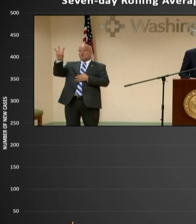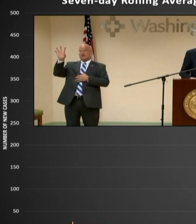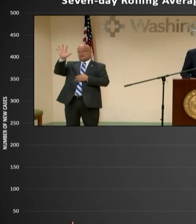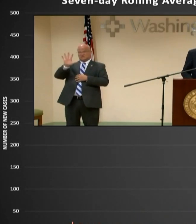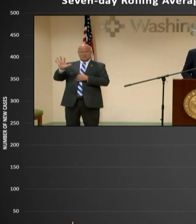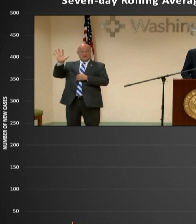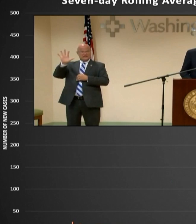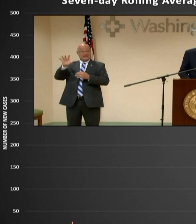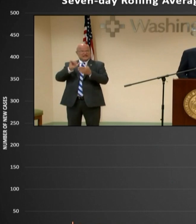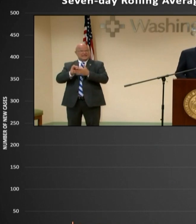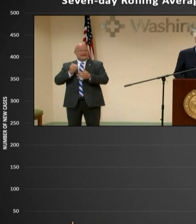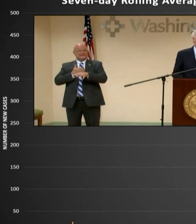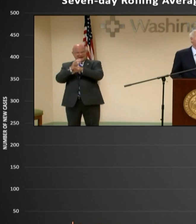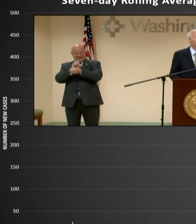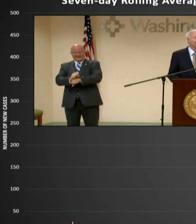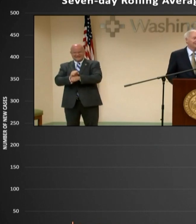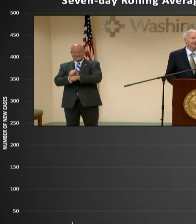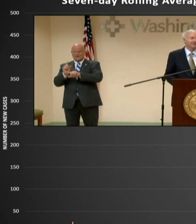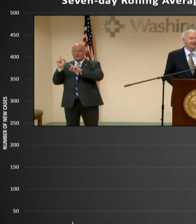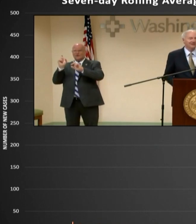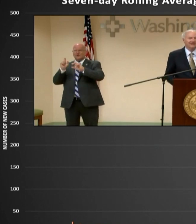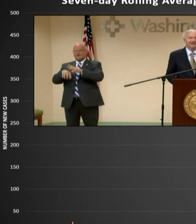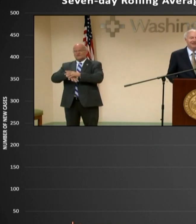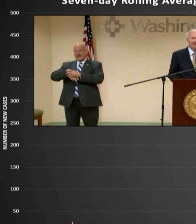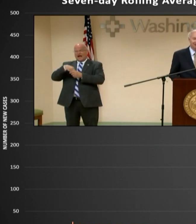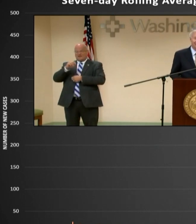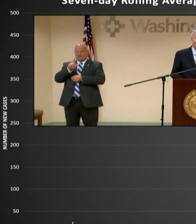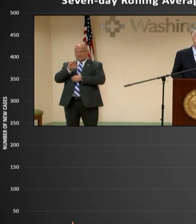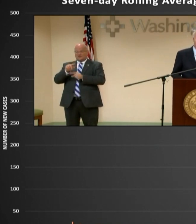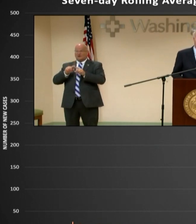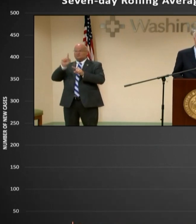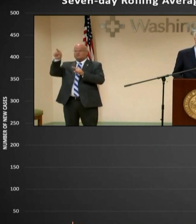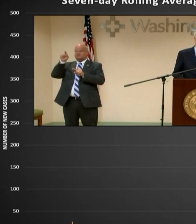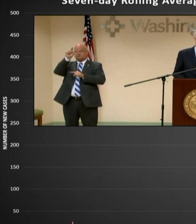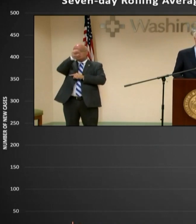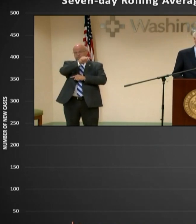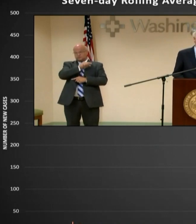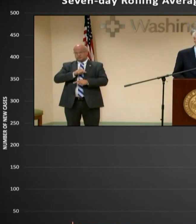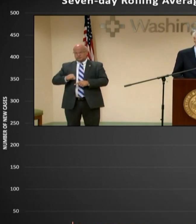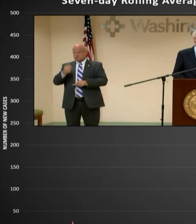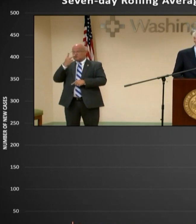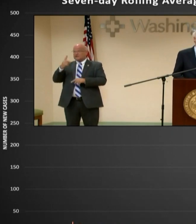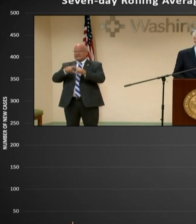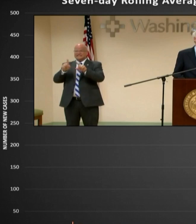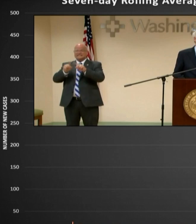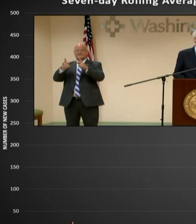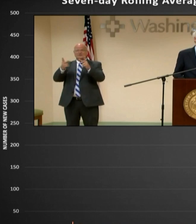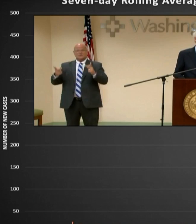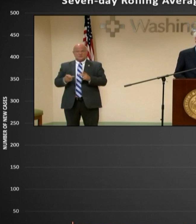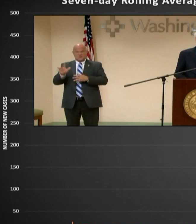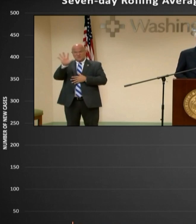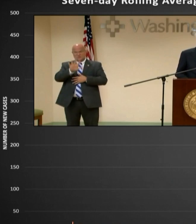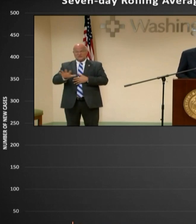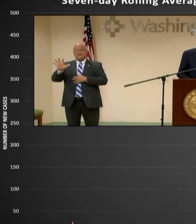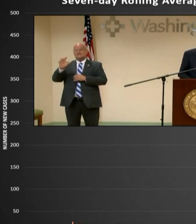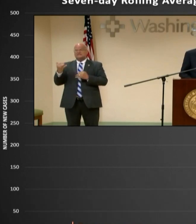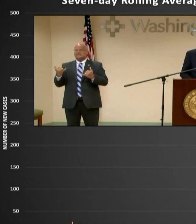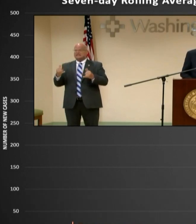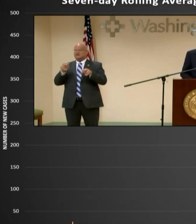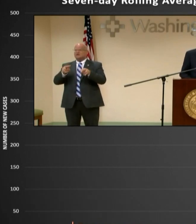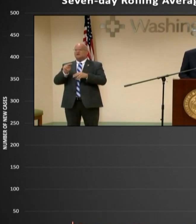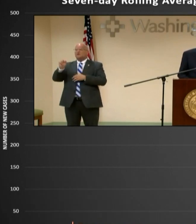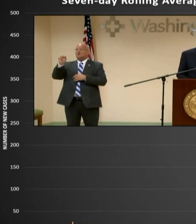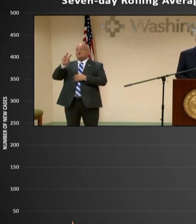region, and that's our custom as we come out from Little Rock, we want to look at the different regions of the state, and so today we'll just look